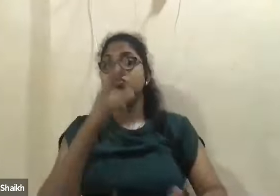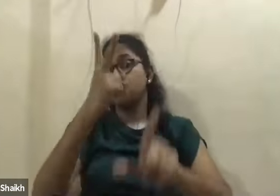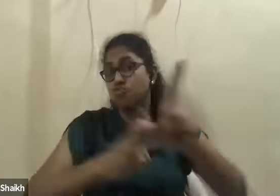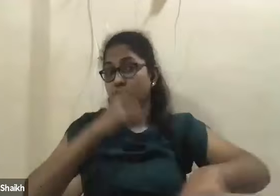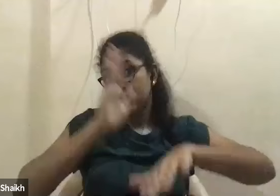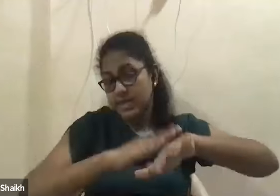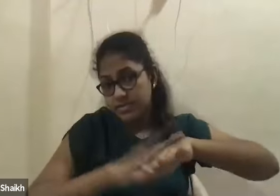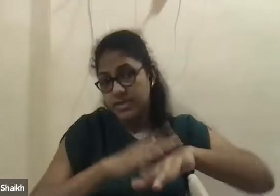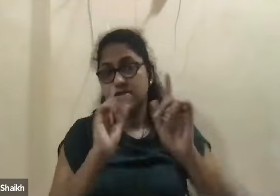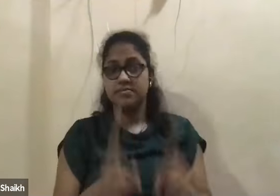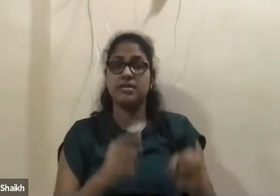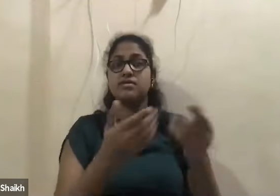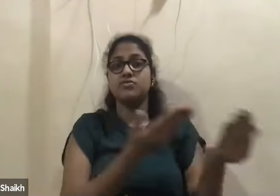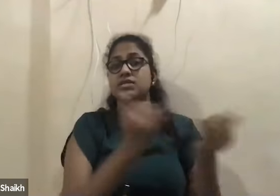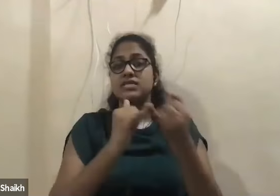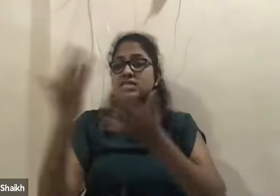offering services, disability services.